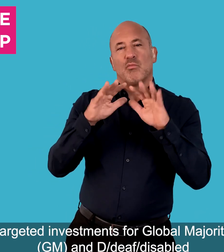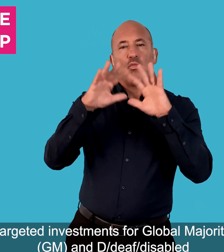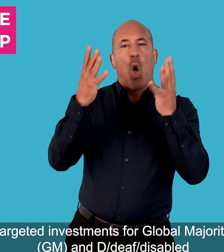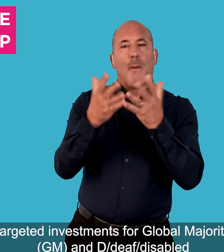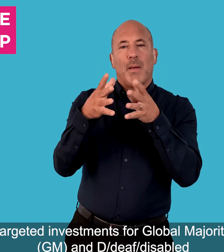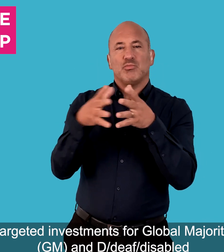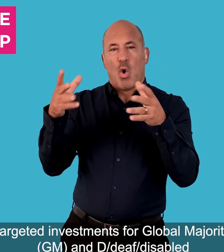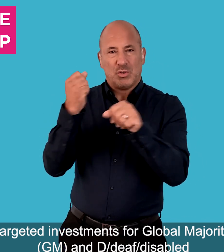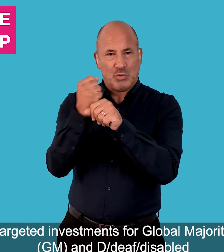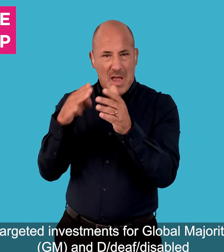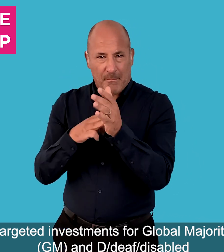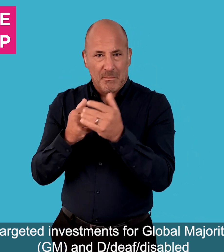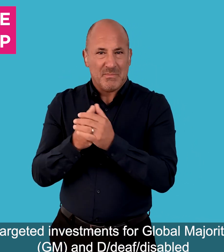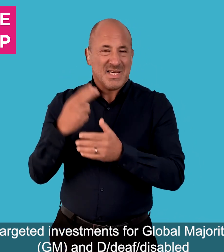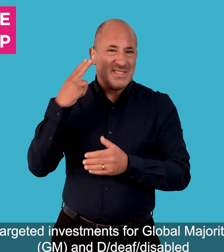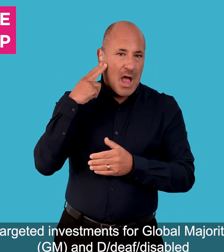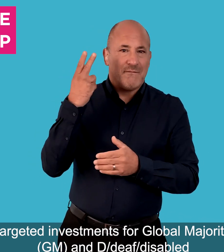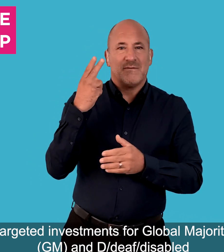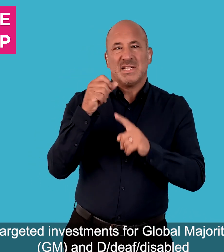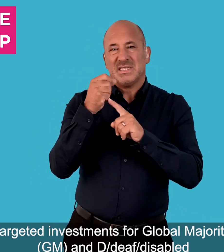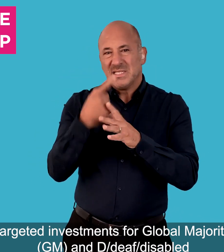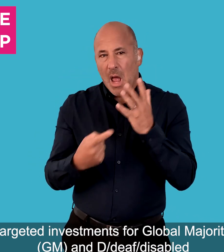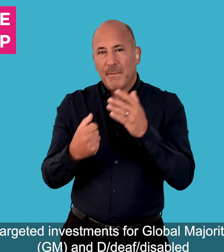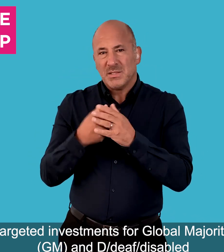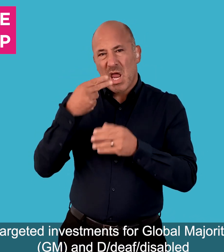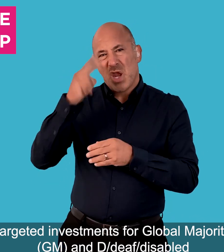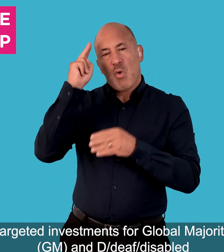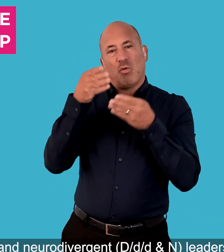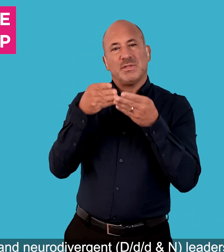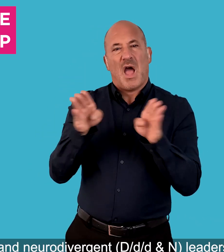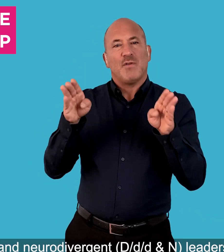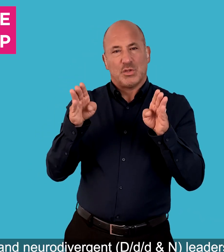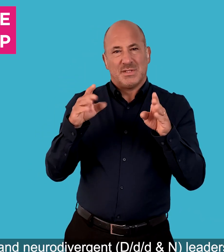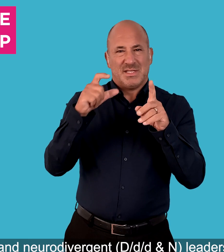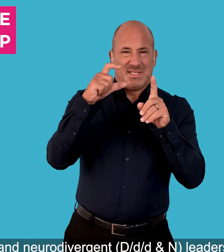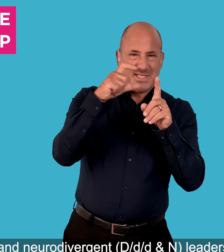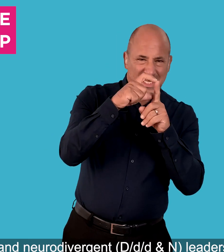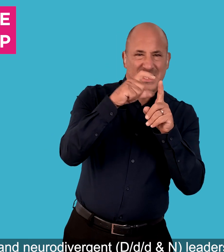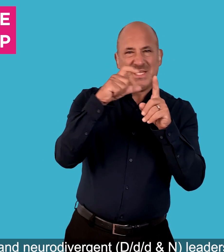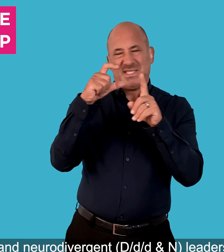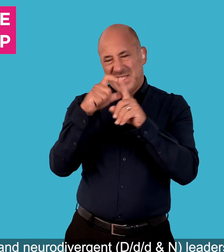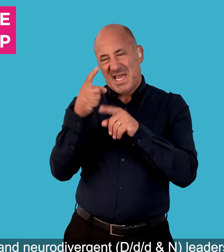Targeted investments for global majority GM and deaf/disabled and